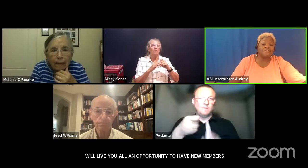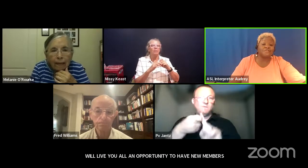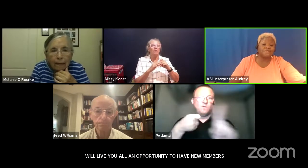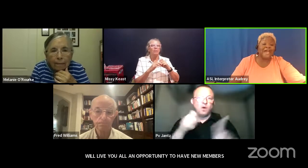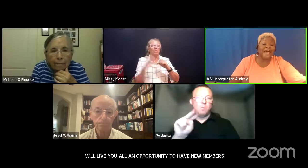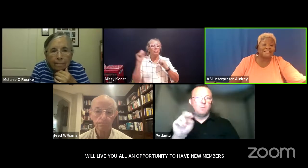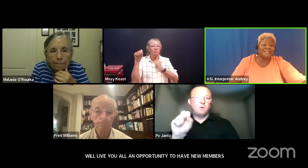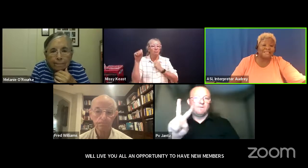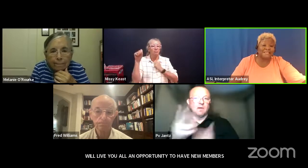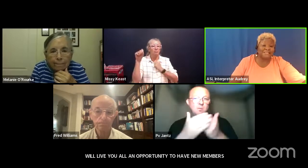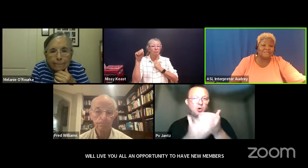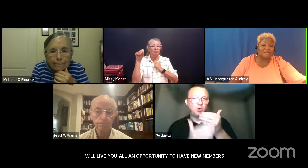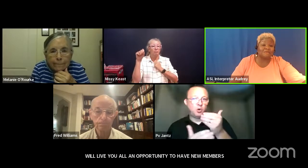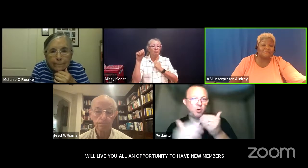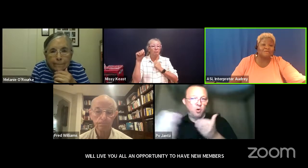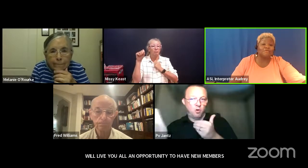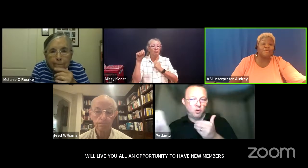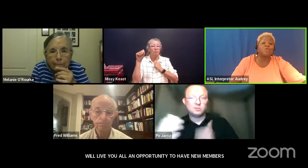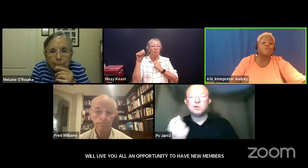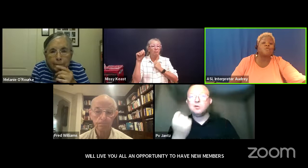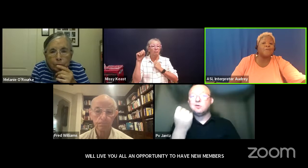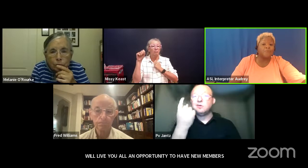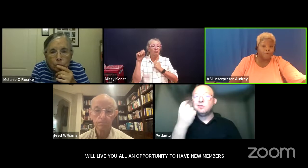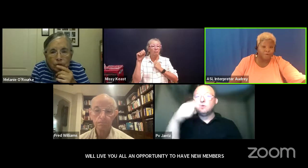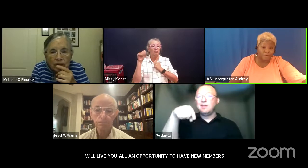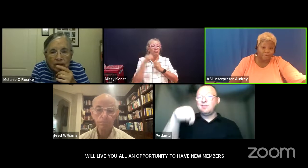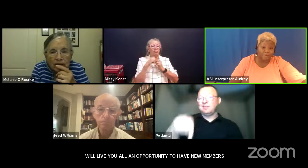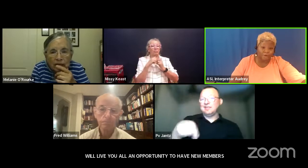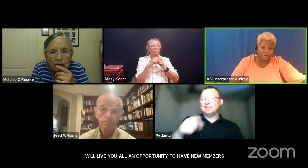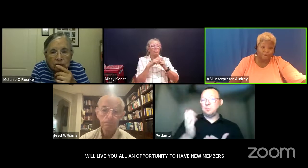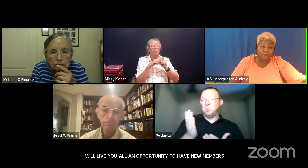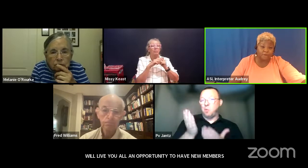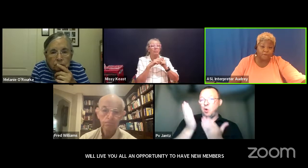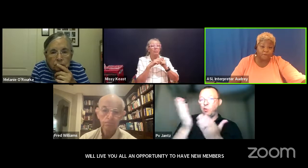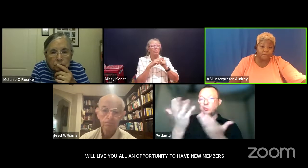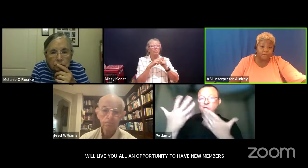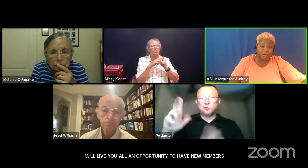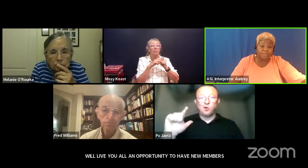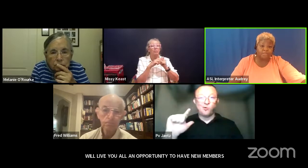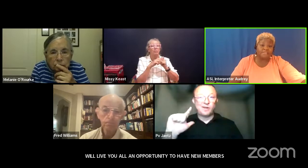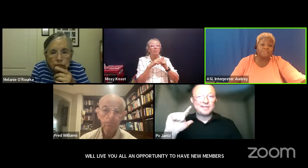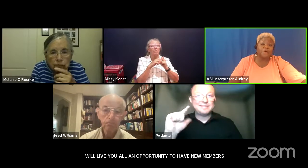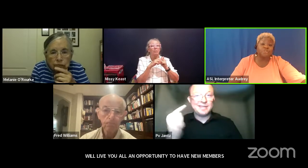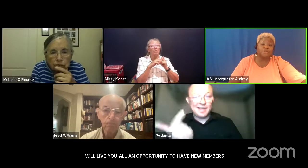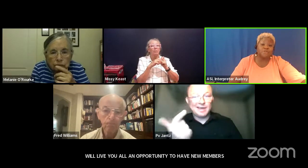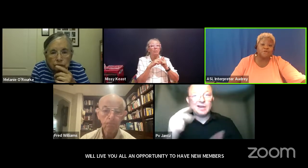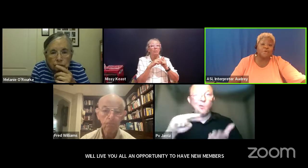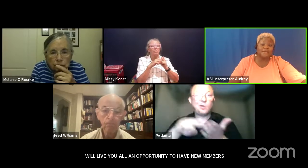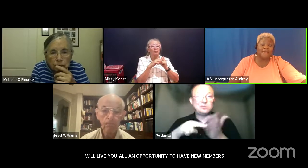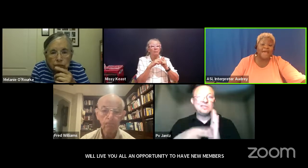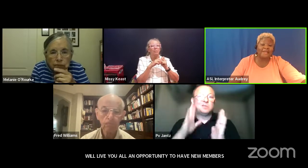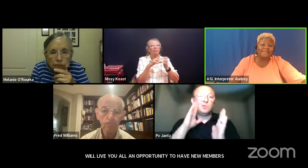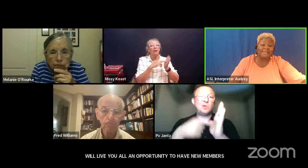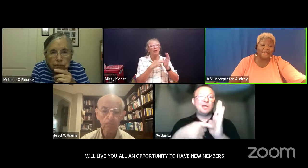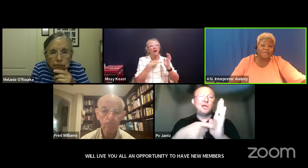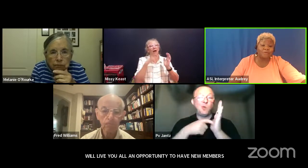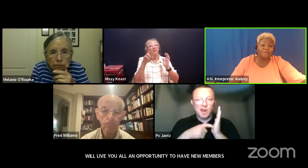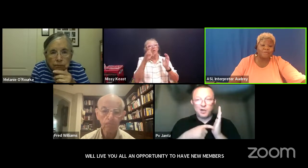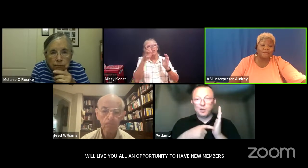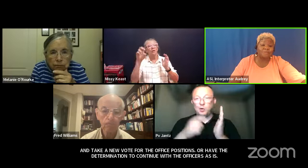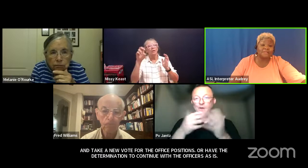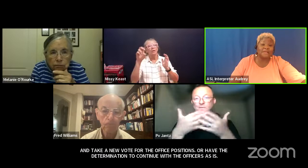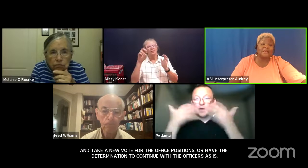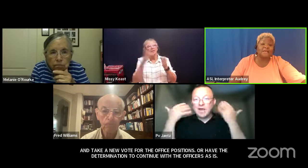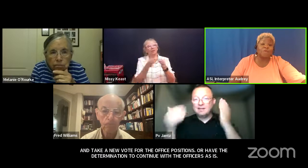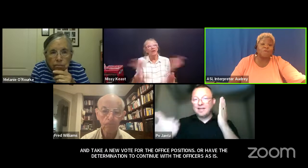the officers as is from November going forward. This motion has already had a second,